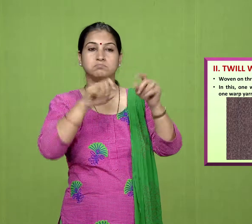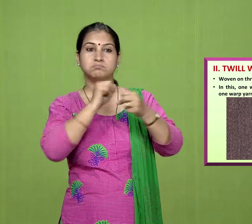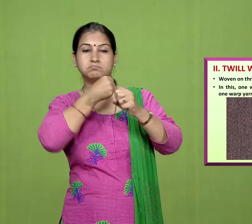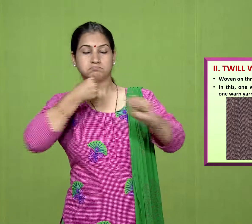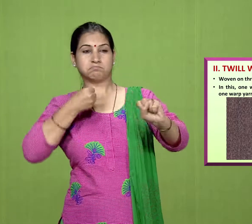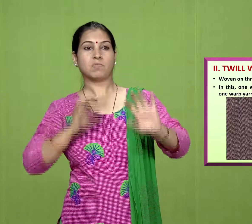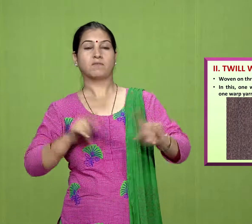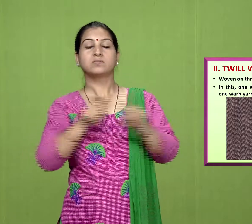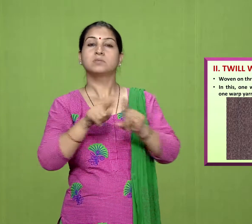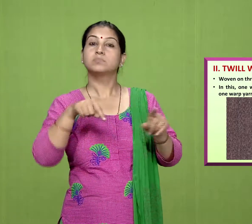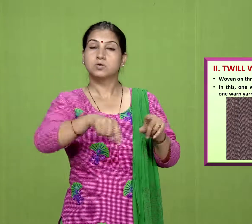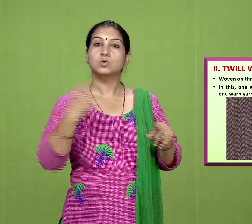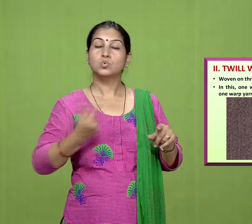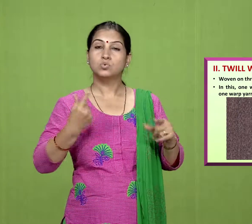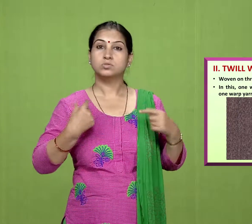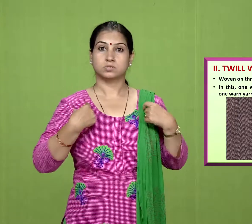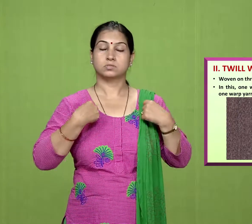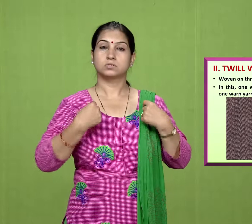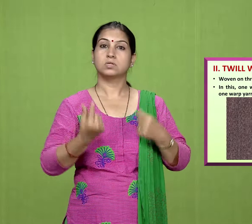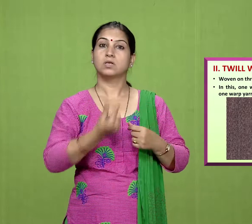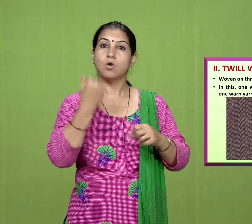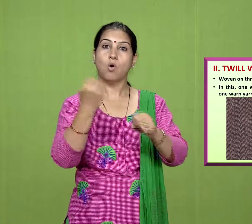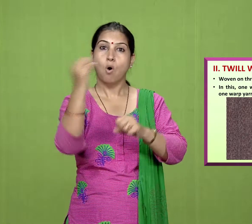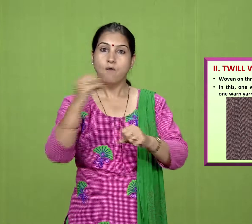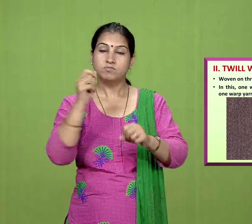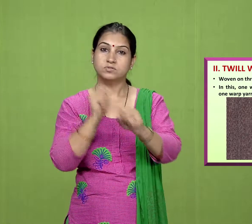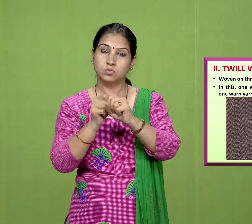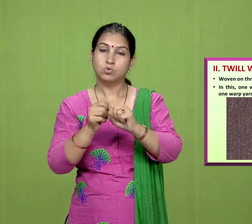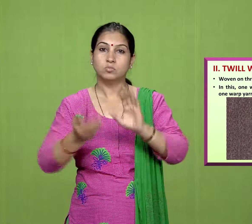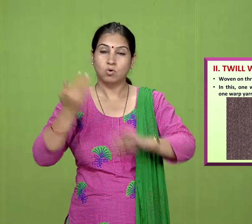work clothes and for men's clothes.